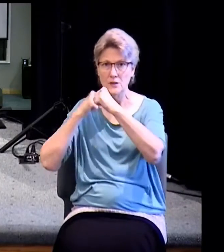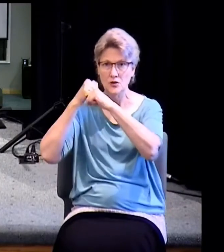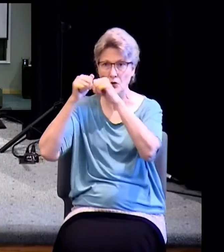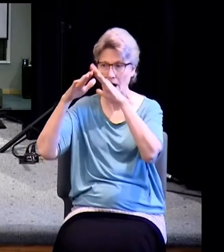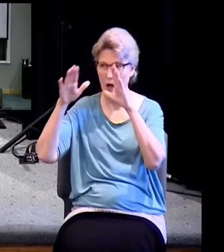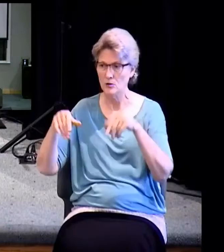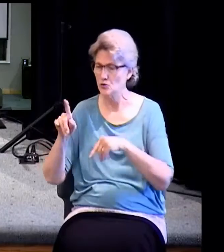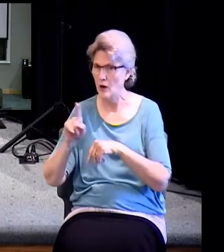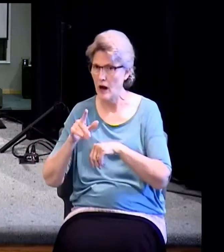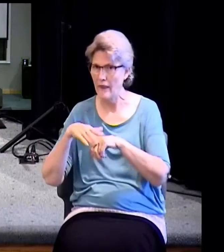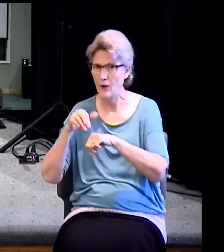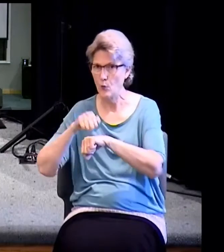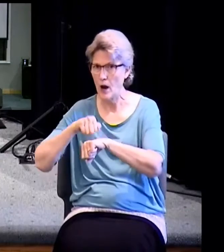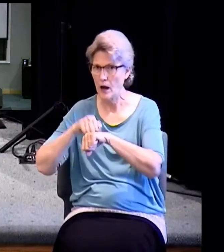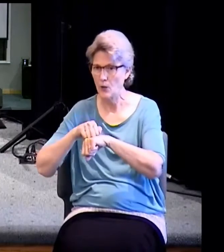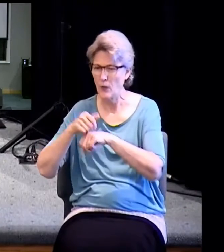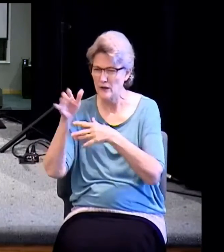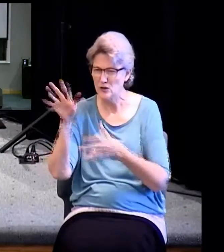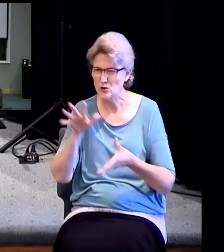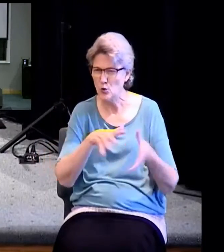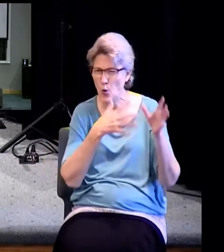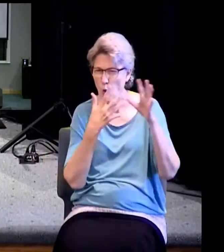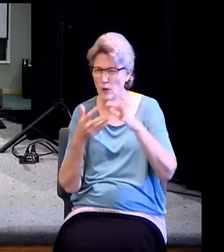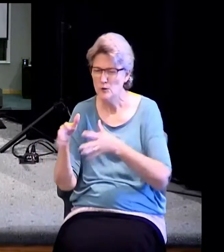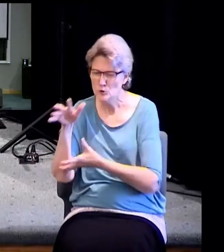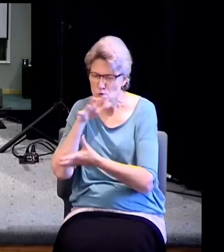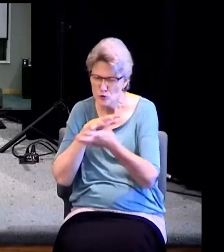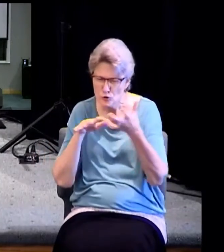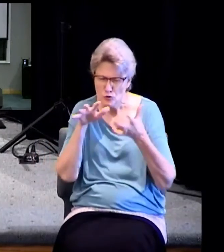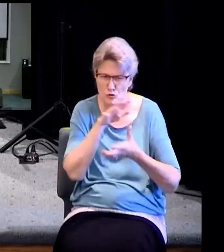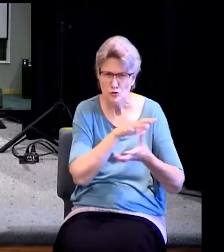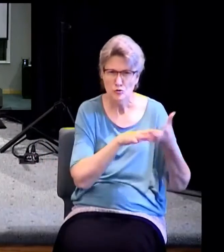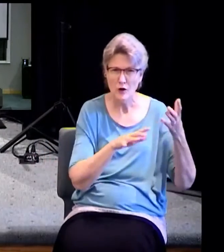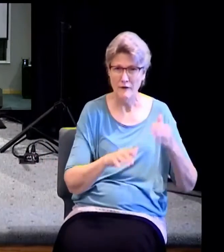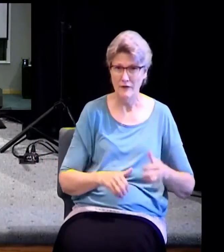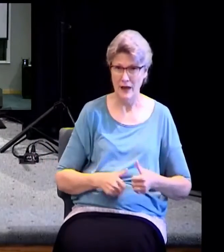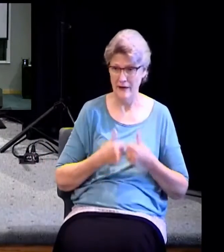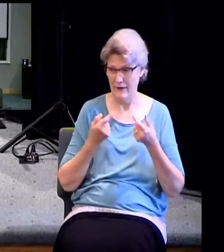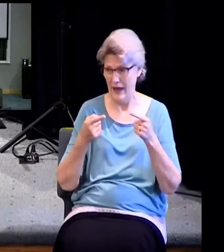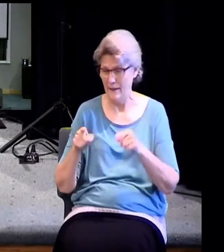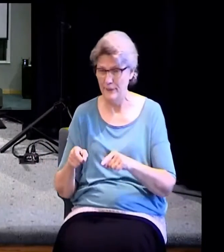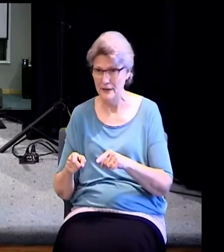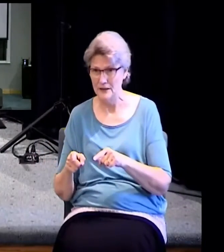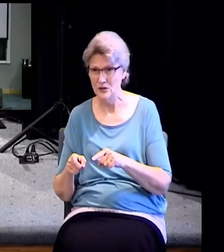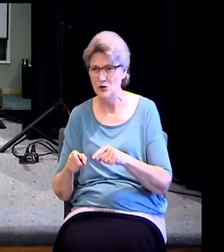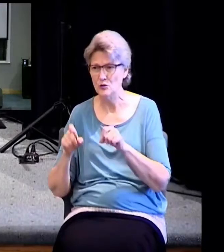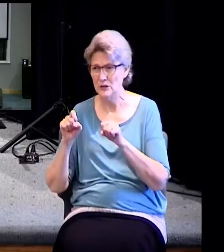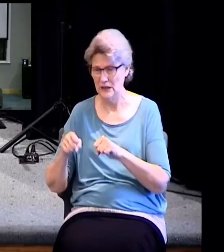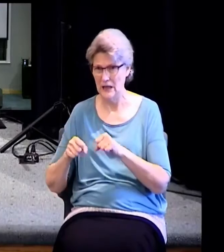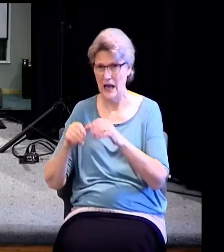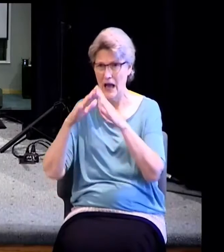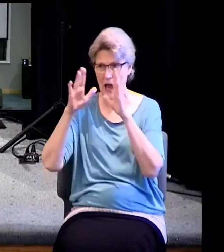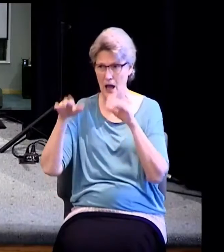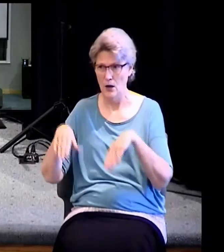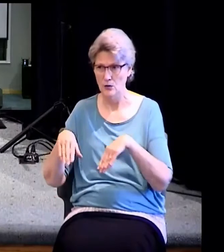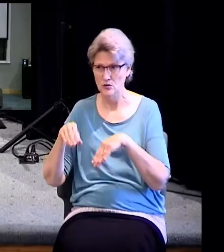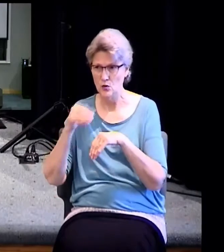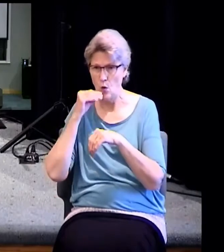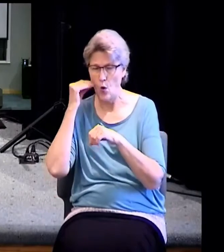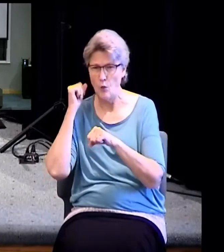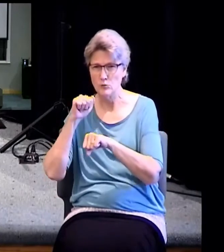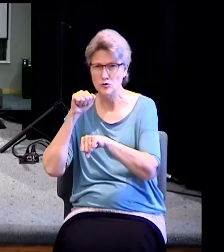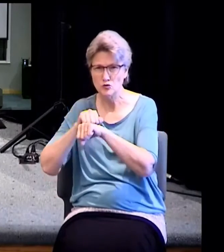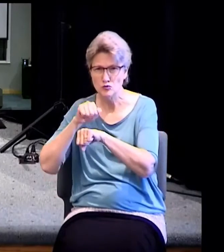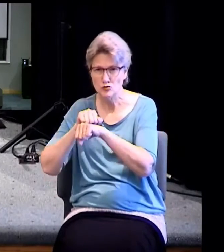rock. Because when the storms of life come by, it needs to be built on the rock, on the